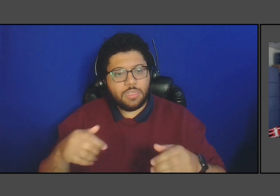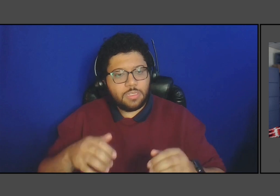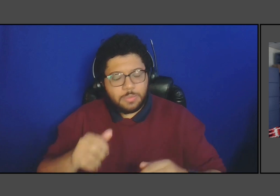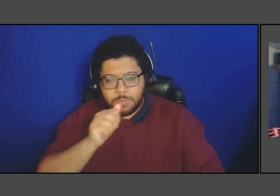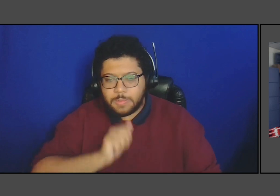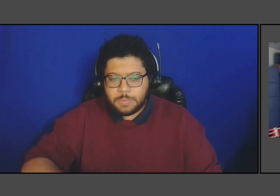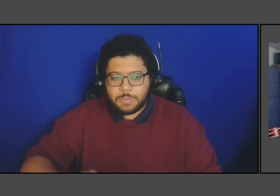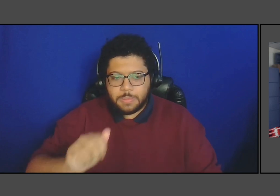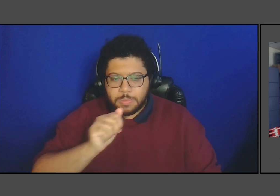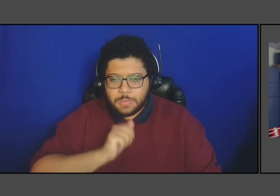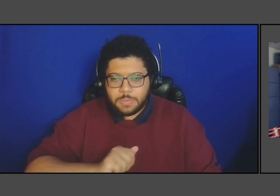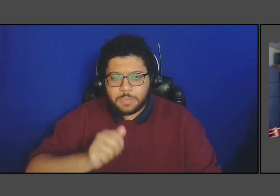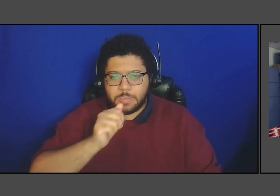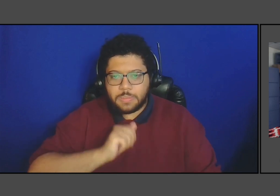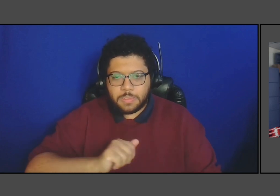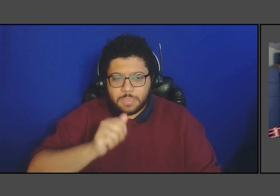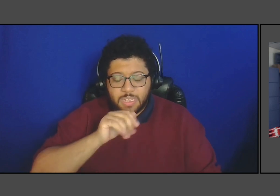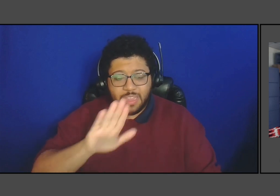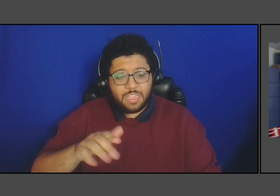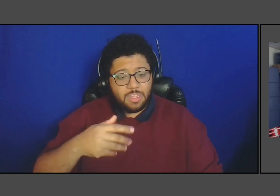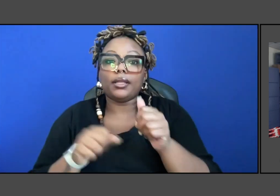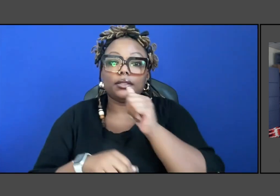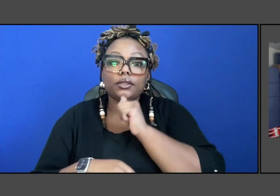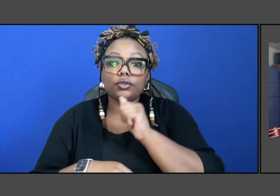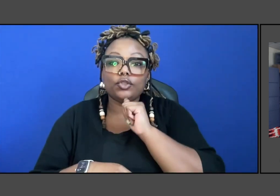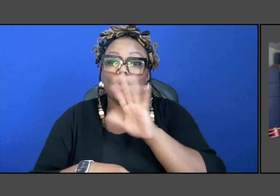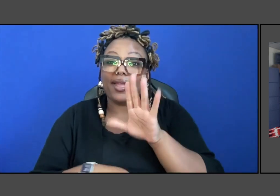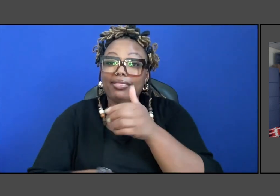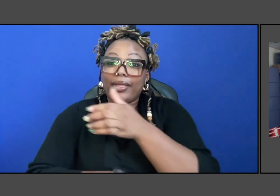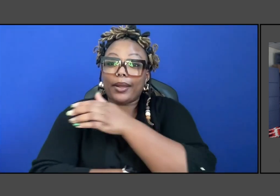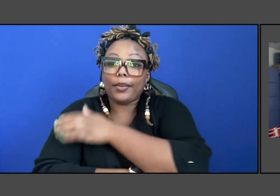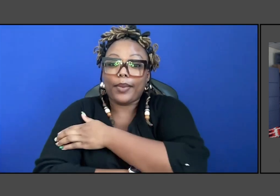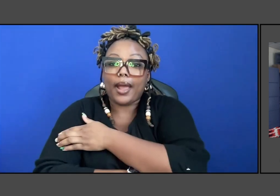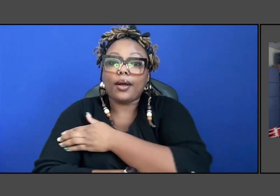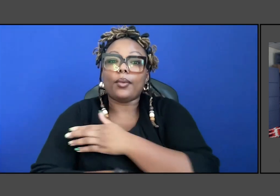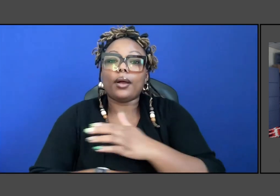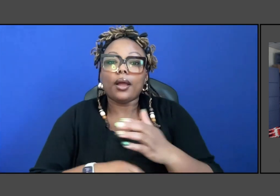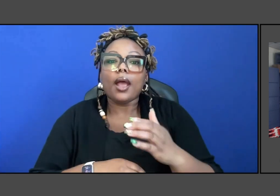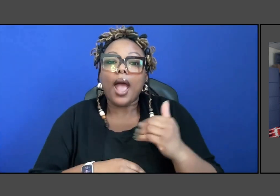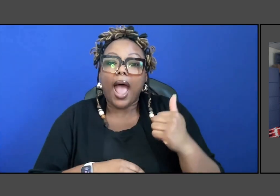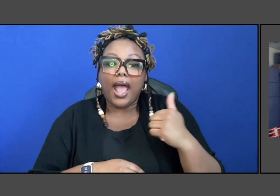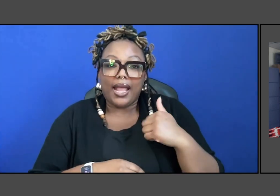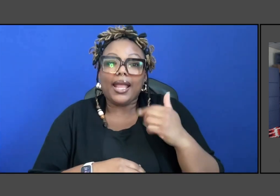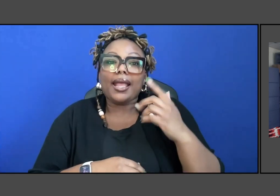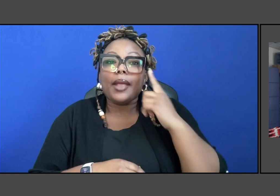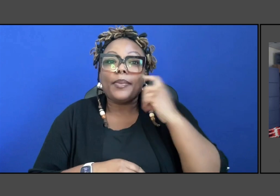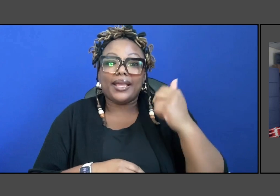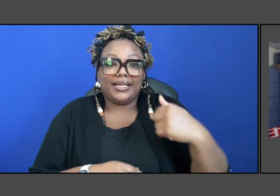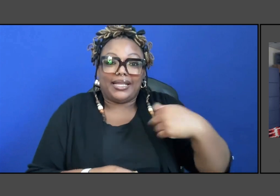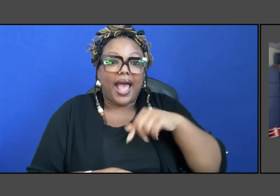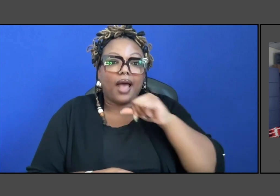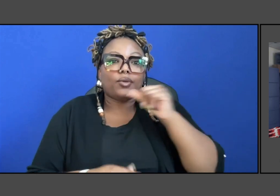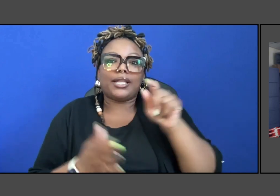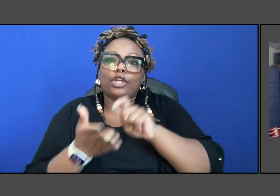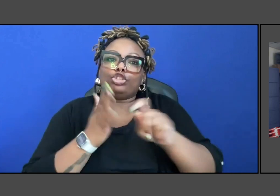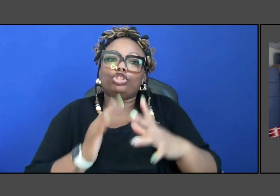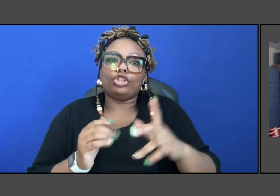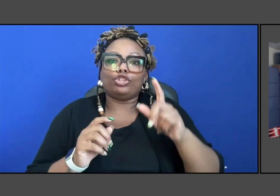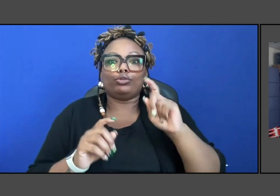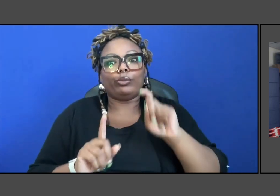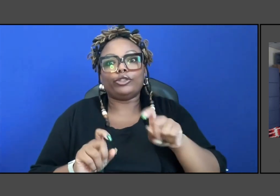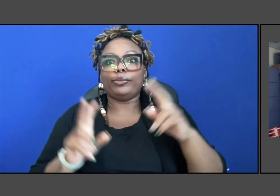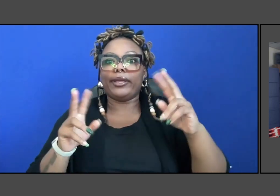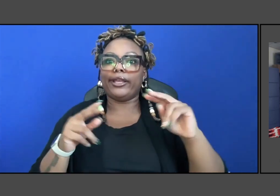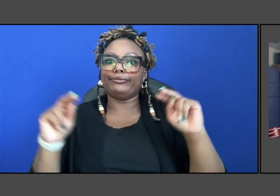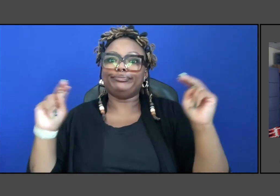their innate dignity and power. And so I even though I wasn't, as journalists, we're supposed to be objective, I was